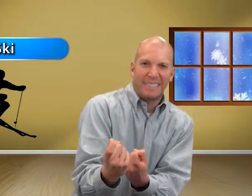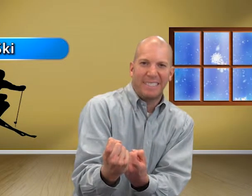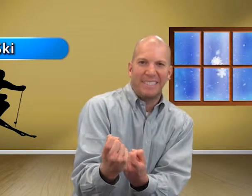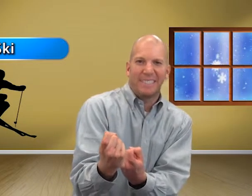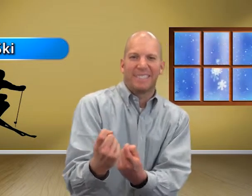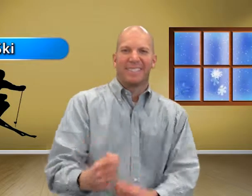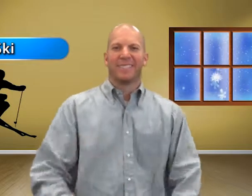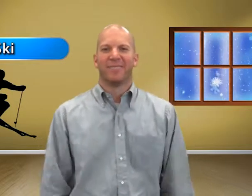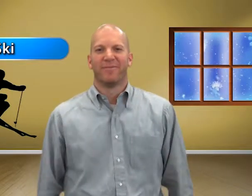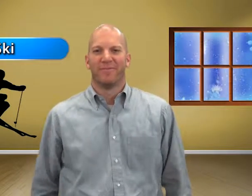Ski.